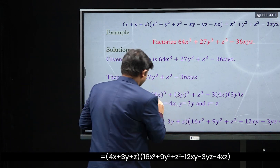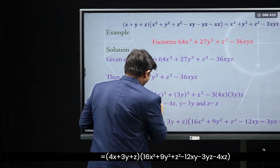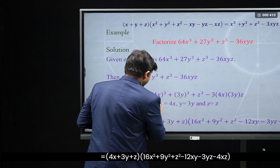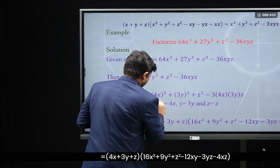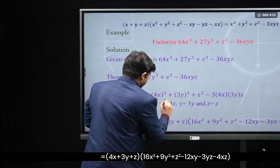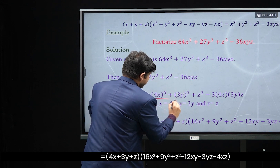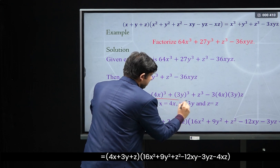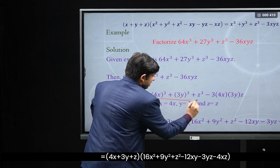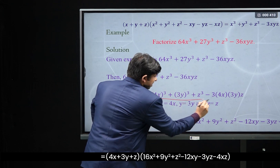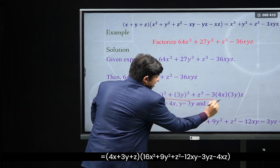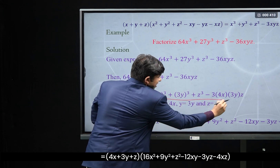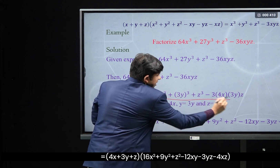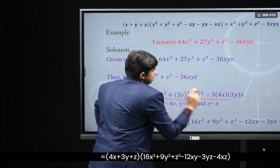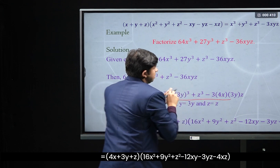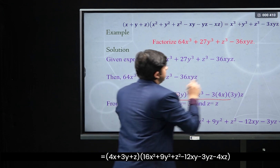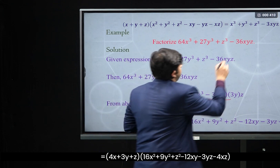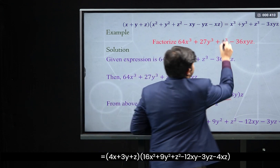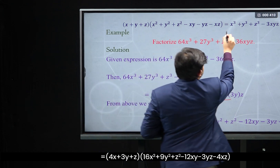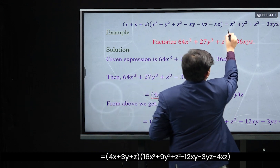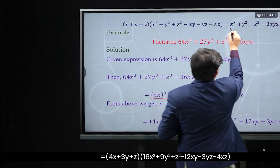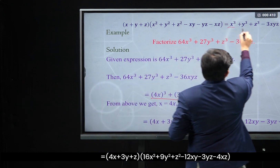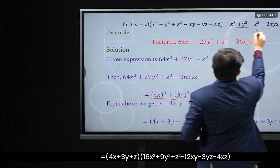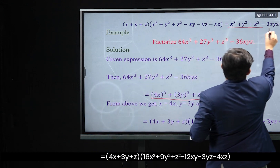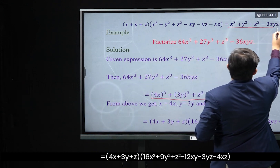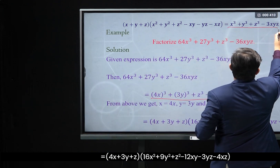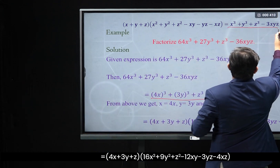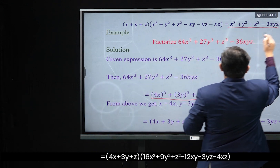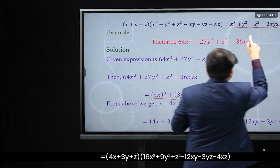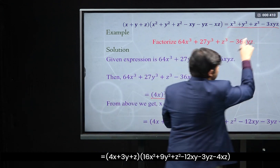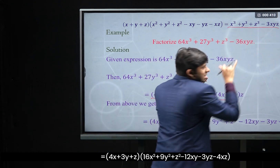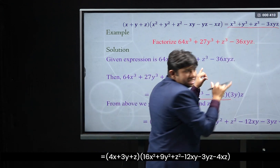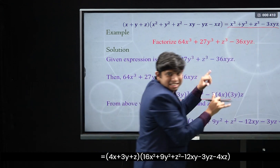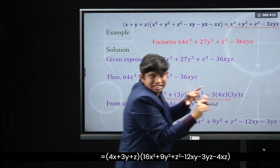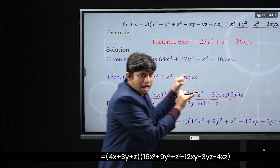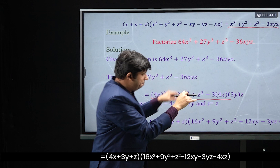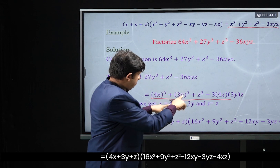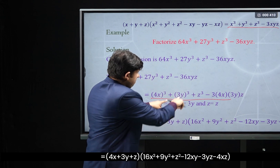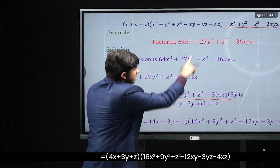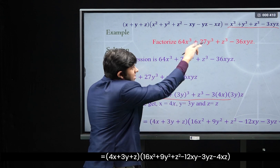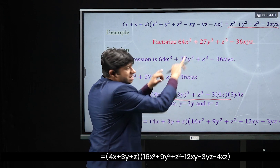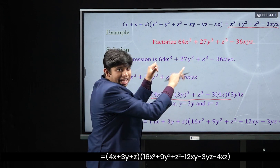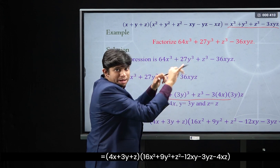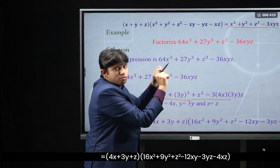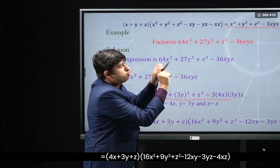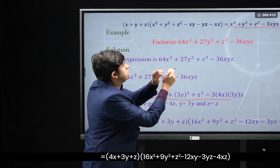square plus z square minus 12 into xy minus 3 into yz minus 4 into xz.